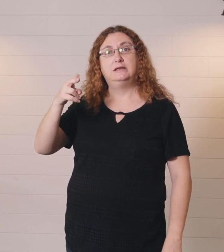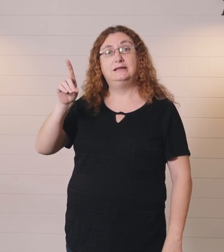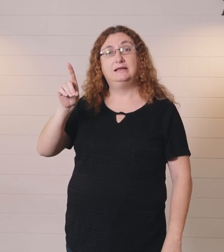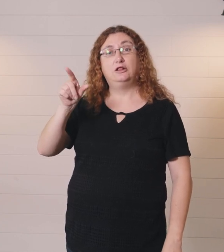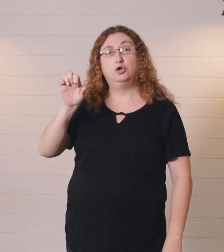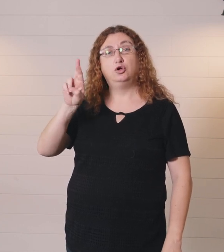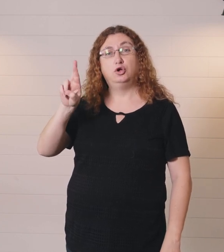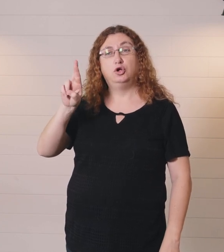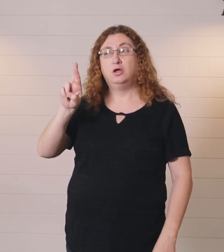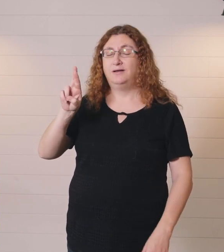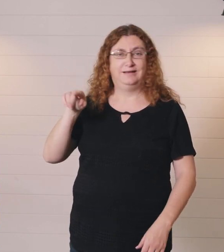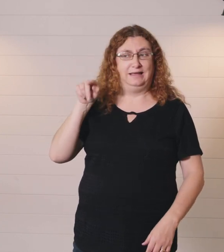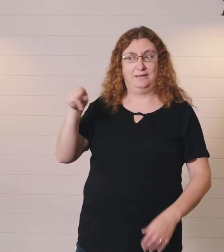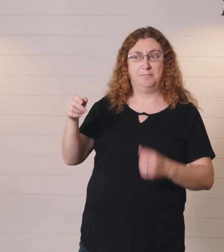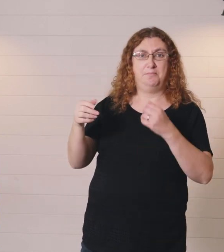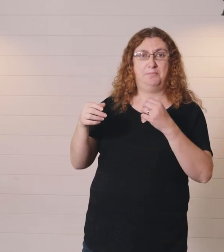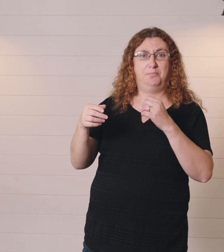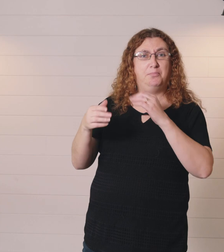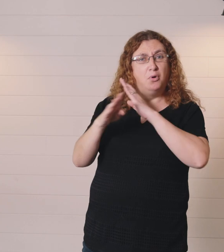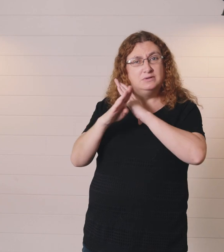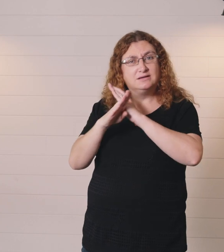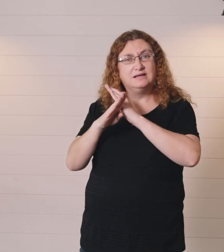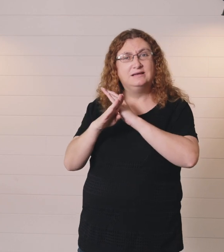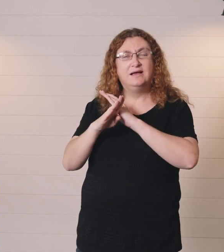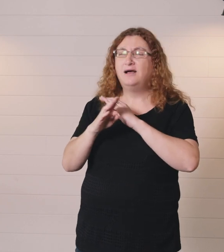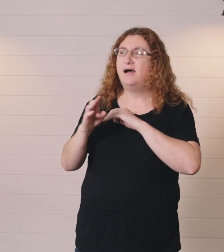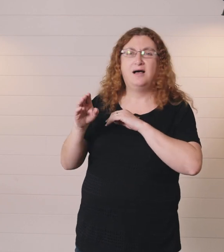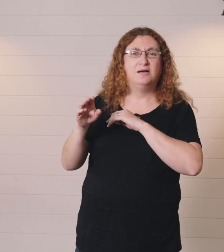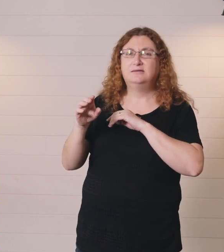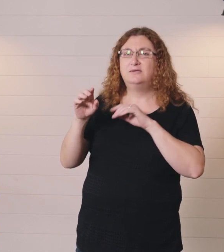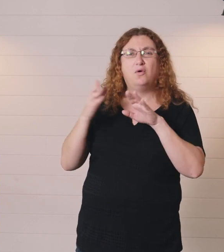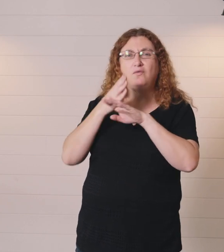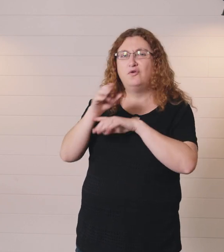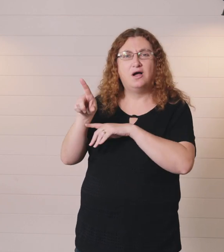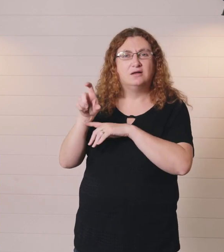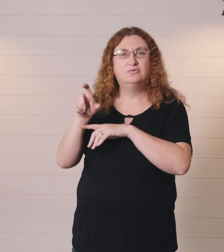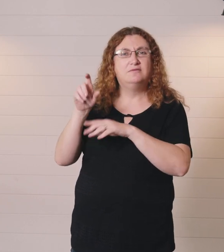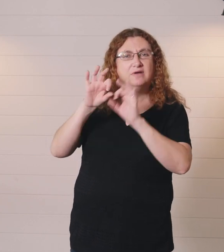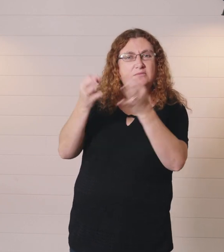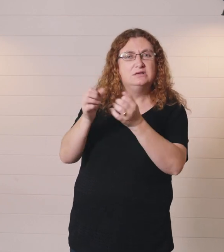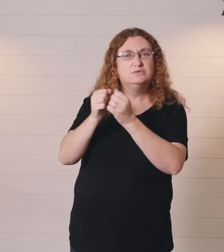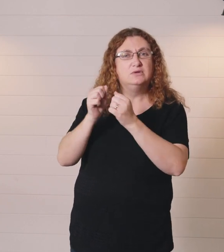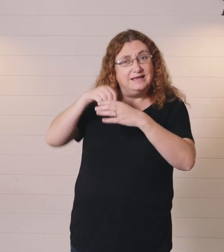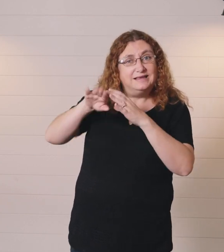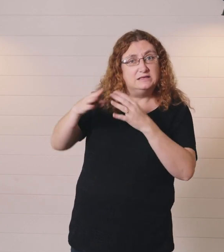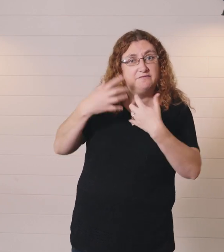factory during World War II, that these people identified with the Jews, that they took the side of the